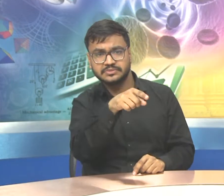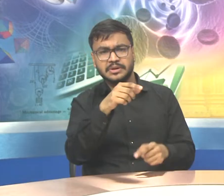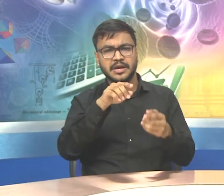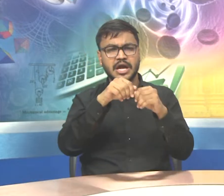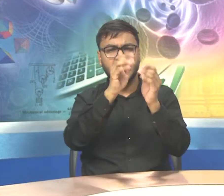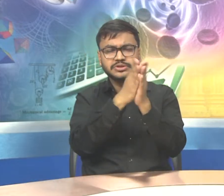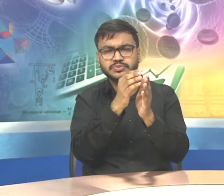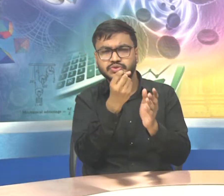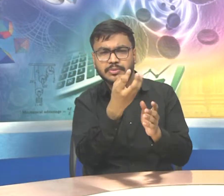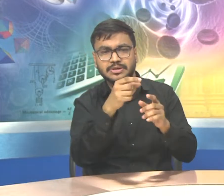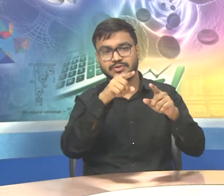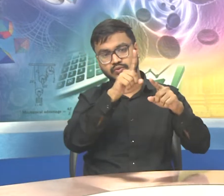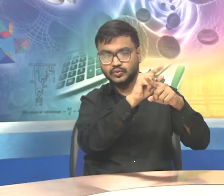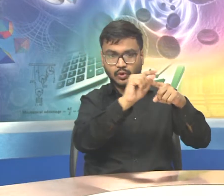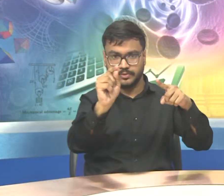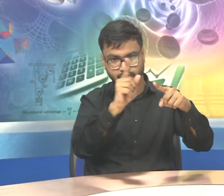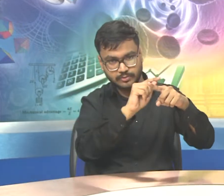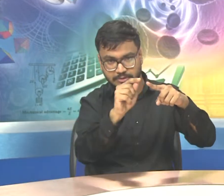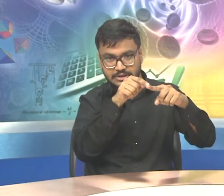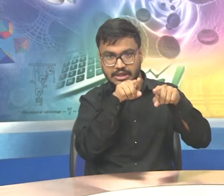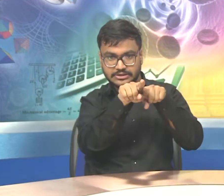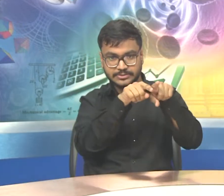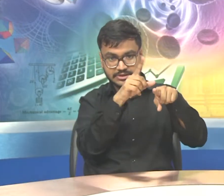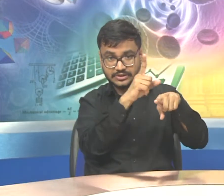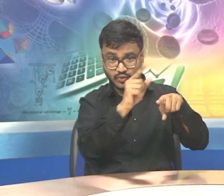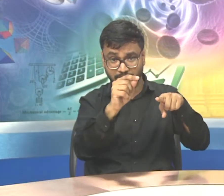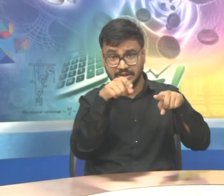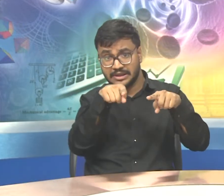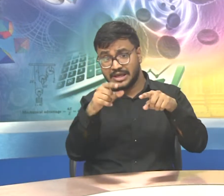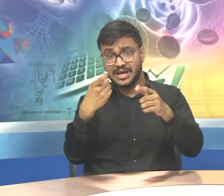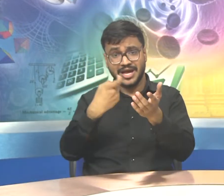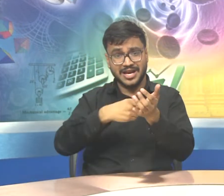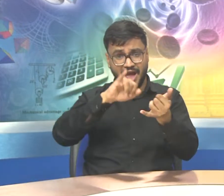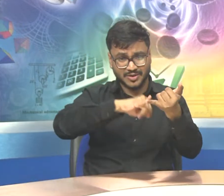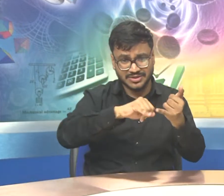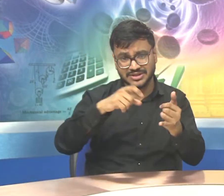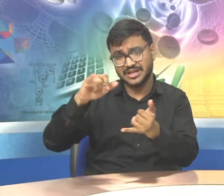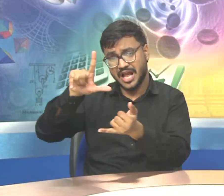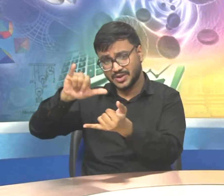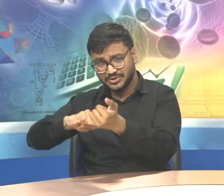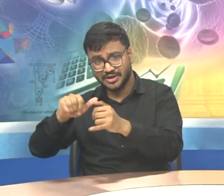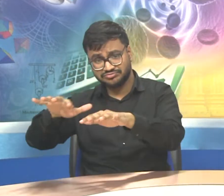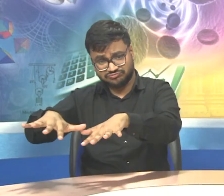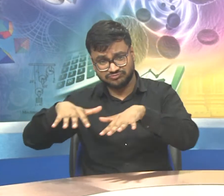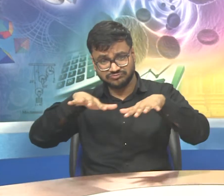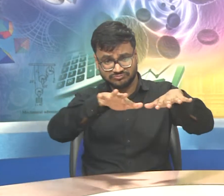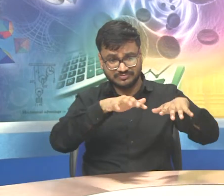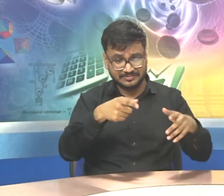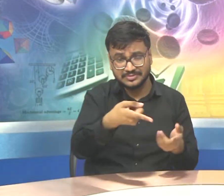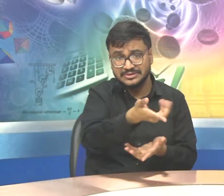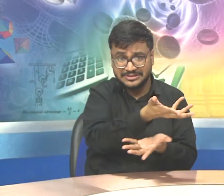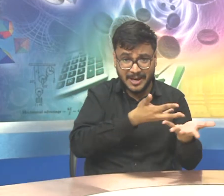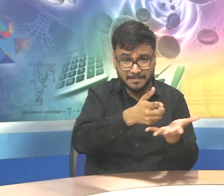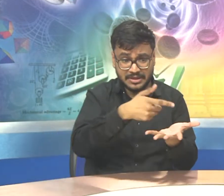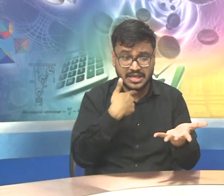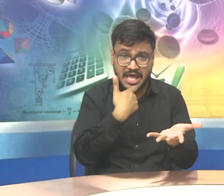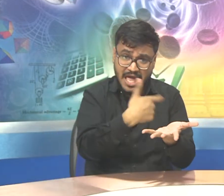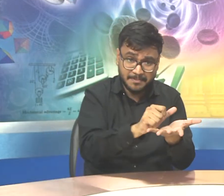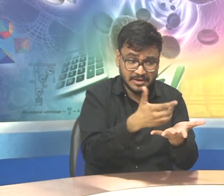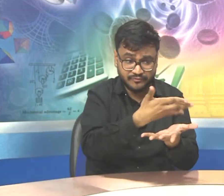But if the charges are accepted by a 2/3 majority of the total membership of the second House,